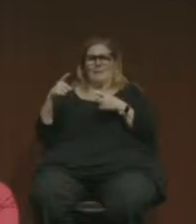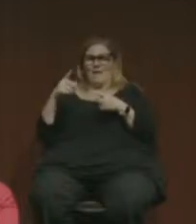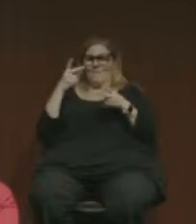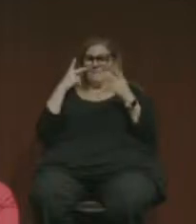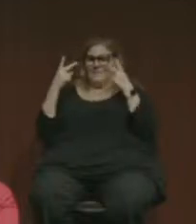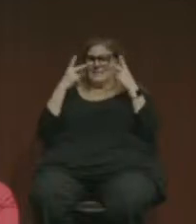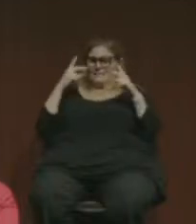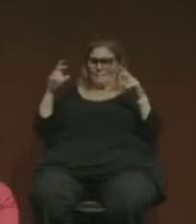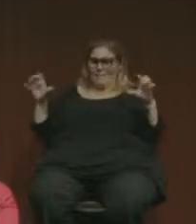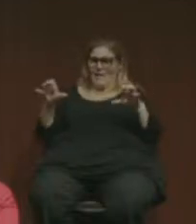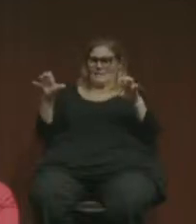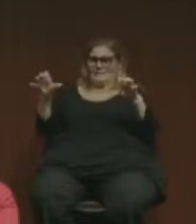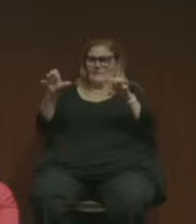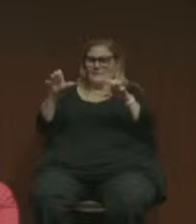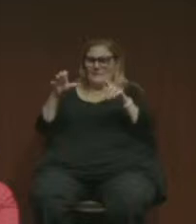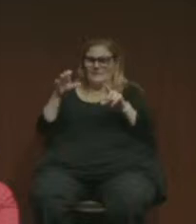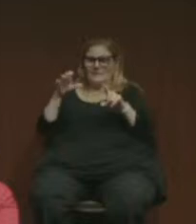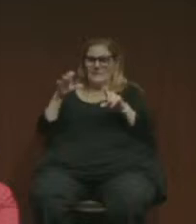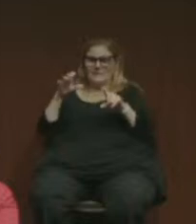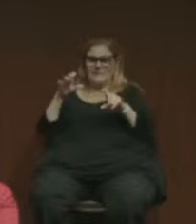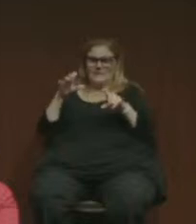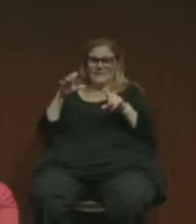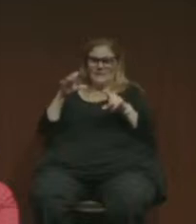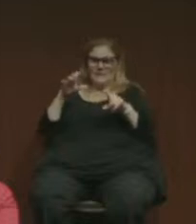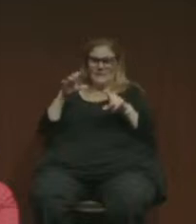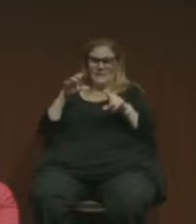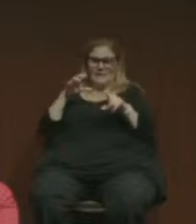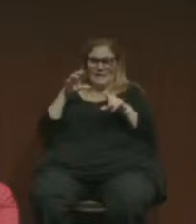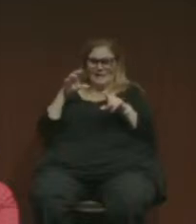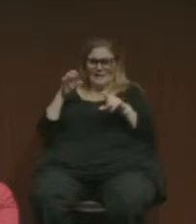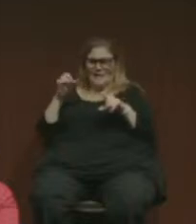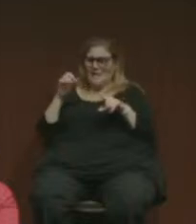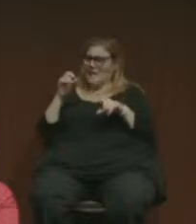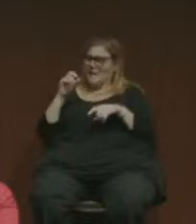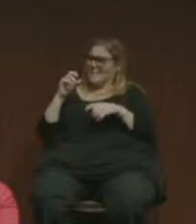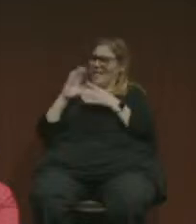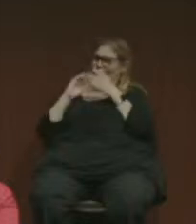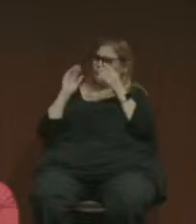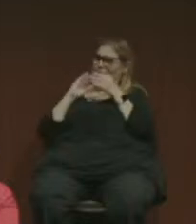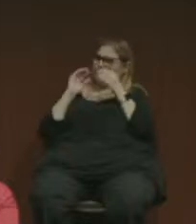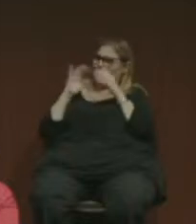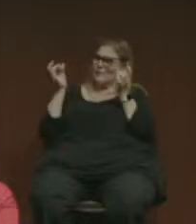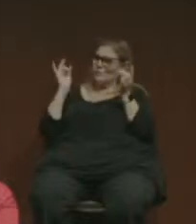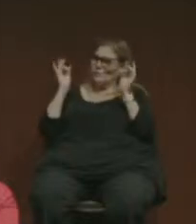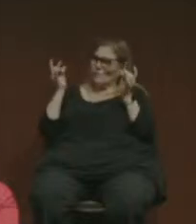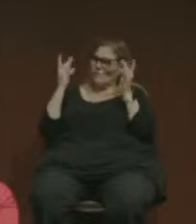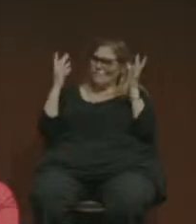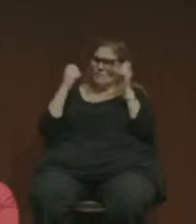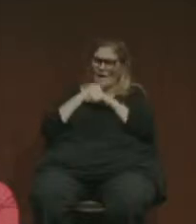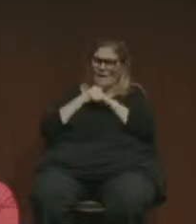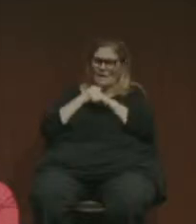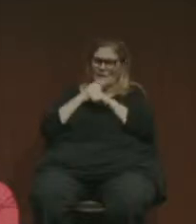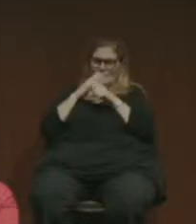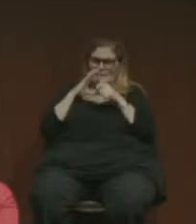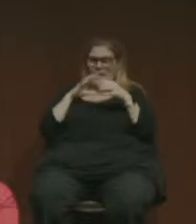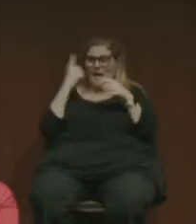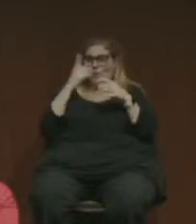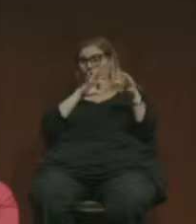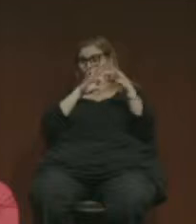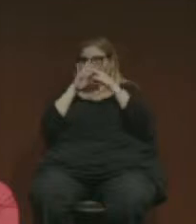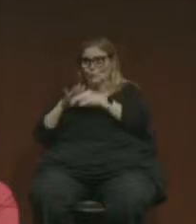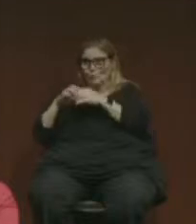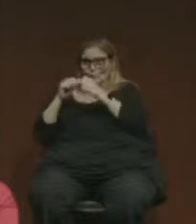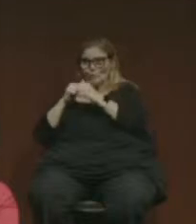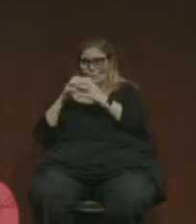visible activists, and then rhetoric that is so violent that I only associated with America,